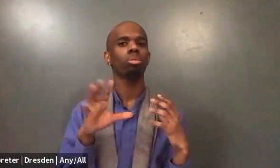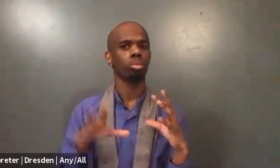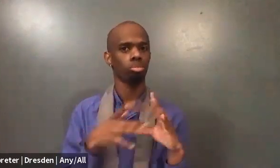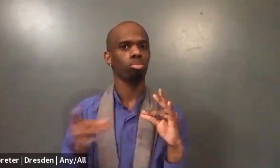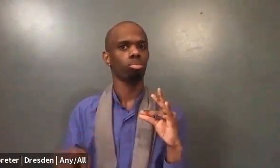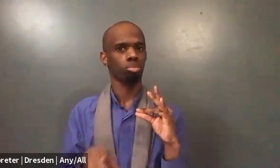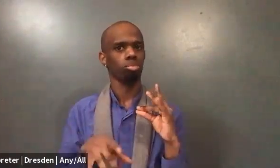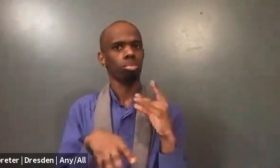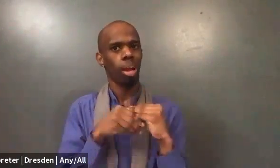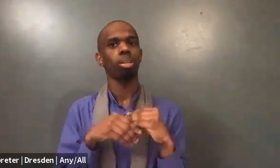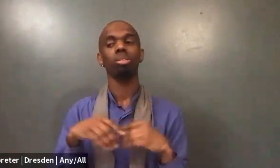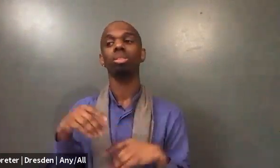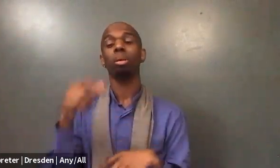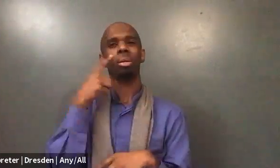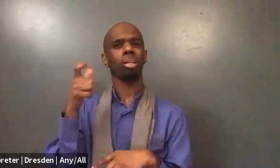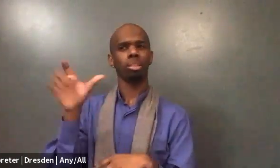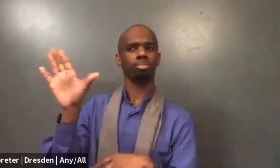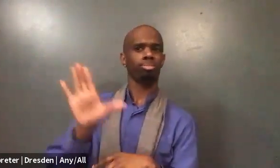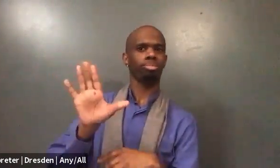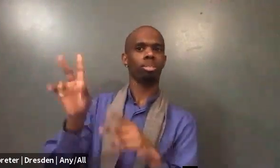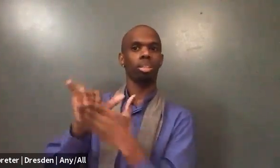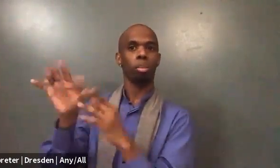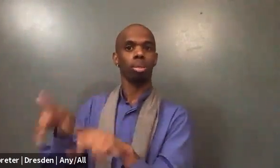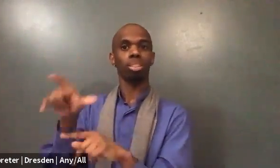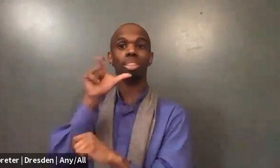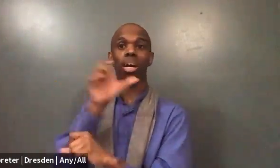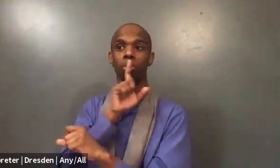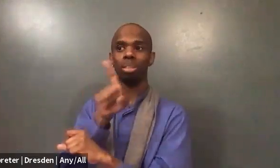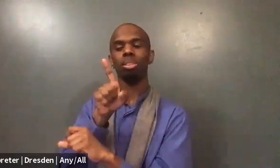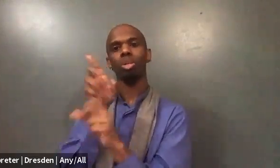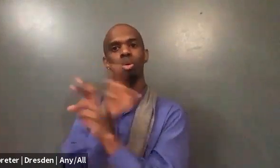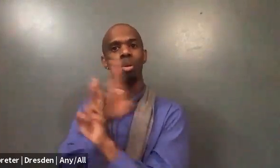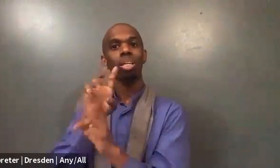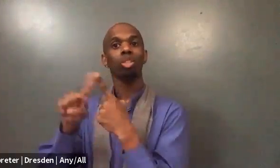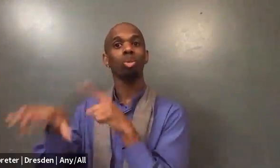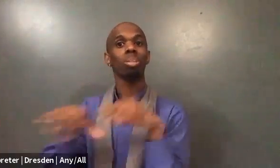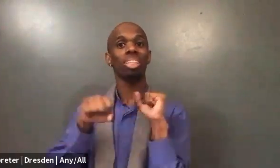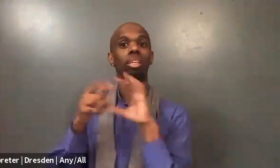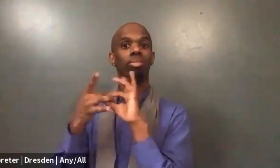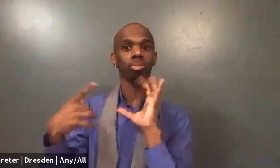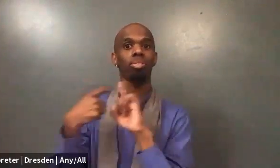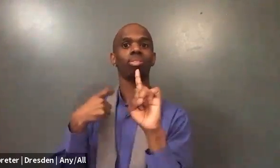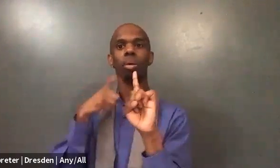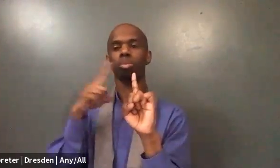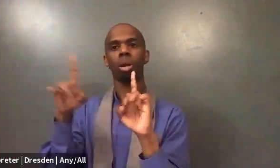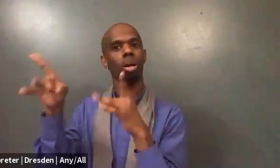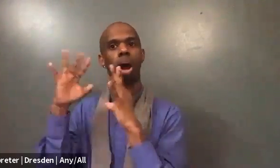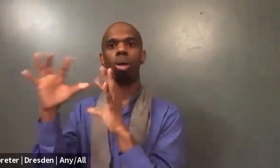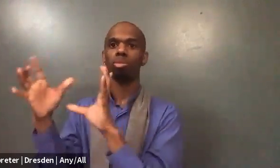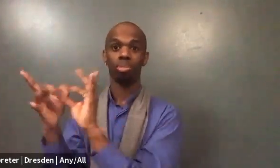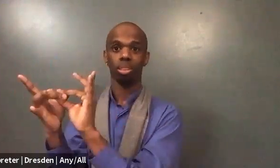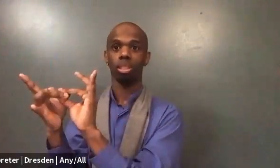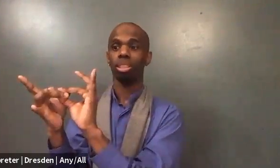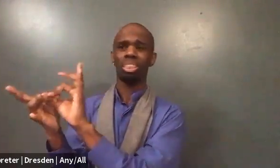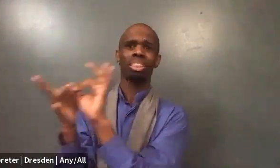a person maybe isn't ready to leave a situation, don't give up on keep trying. Don't give